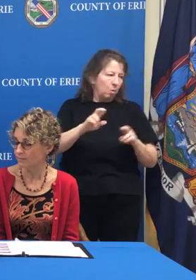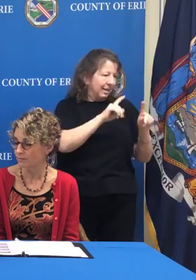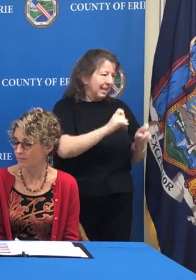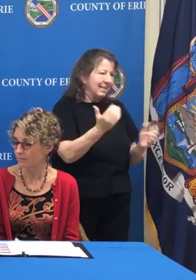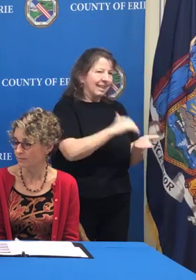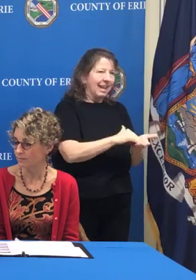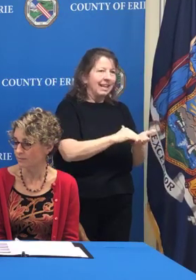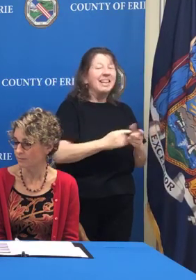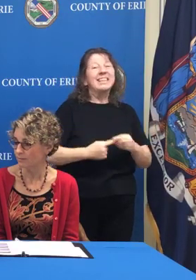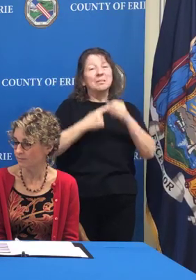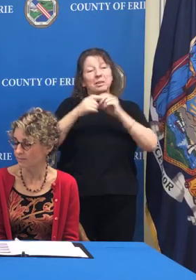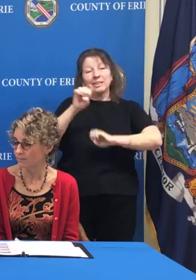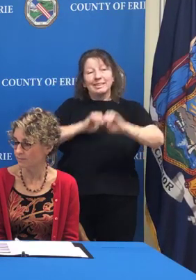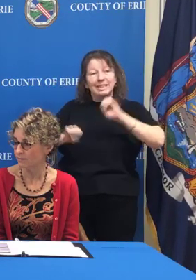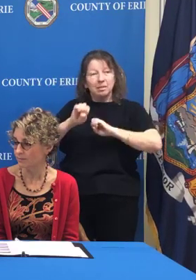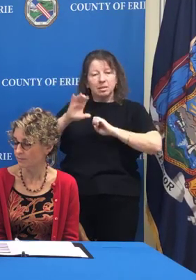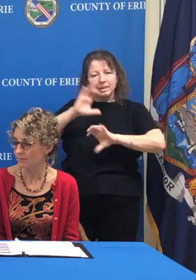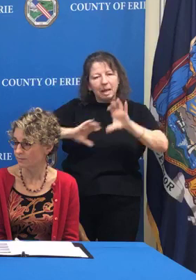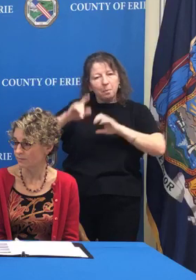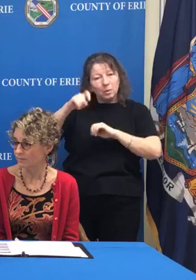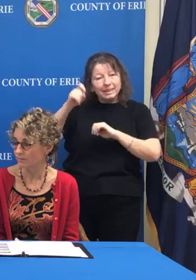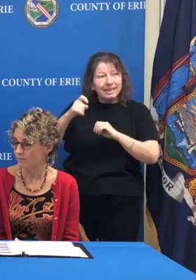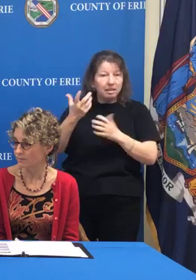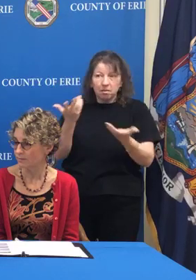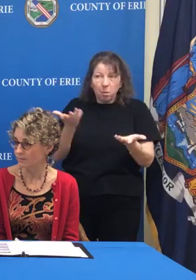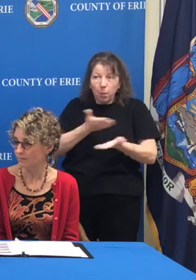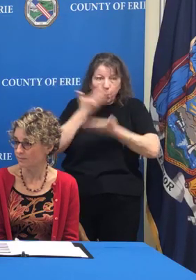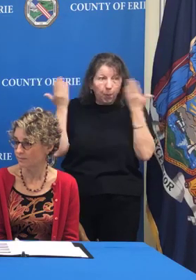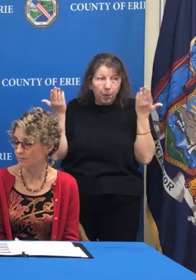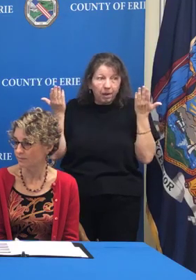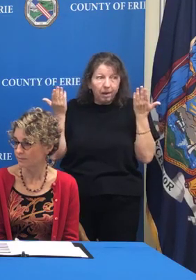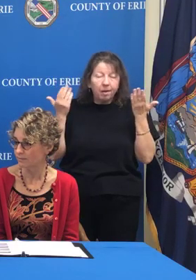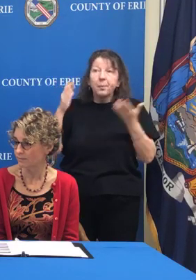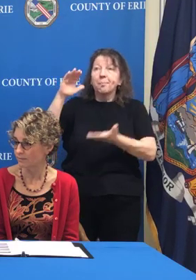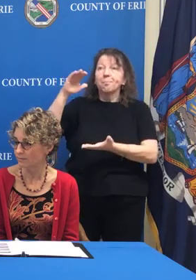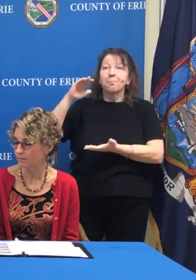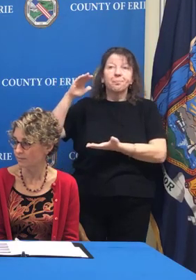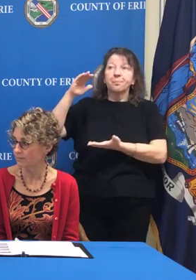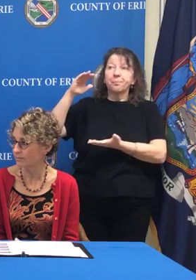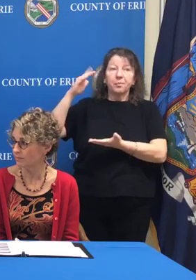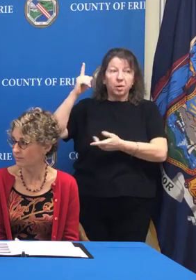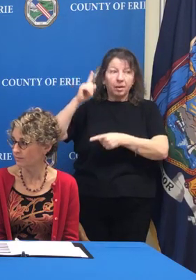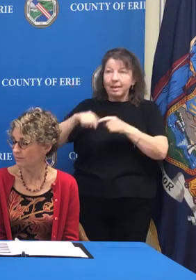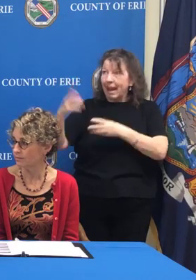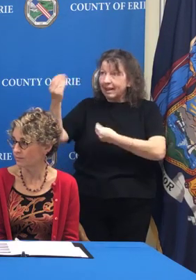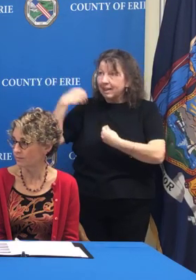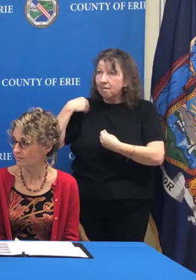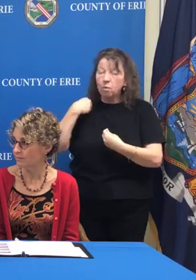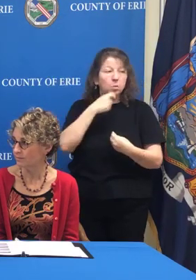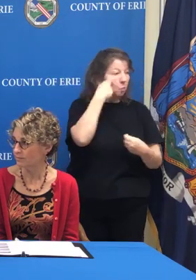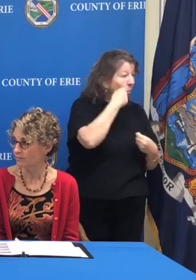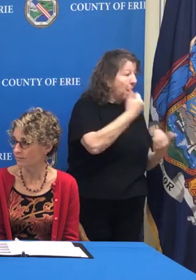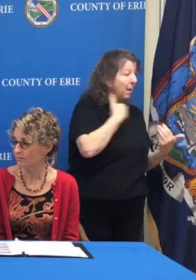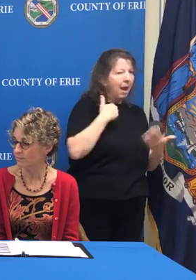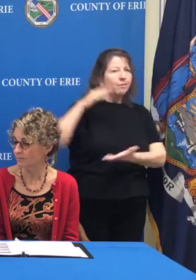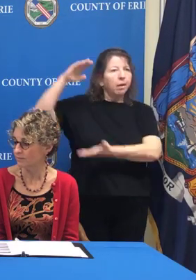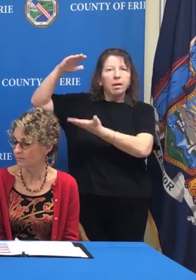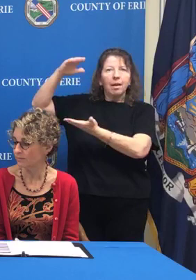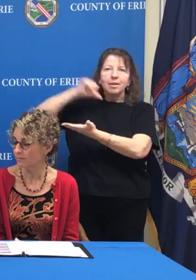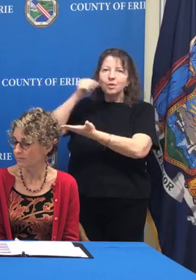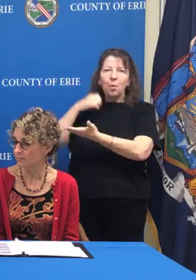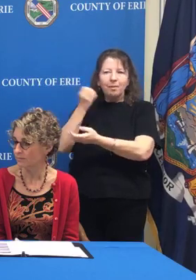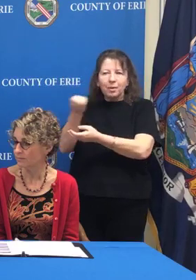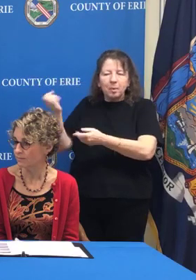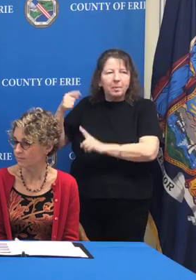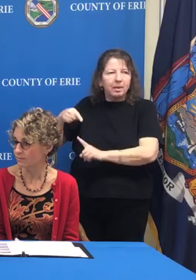especially reagents, there's not a lot that we can do with regards to testing. We just want people to understand it's out there, so please heed the advice